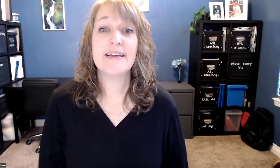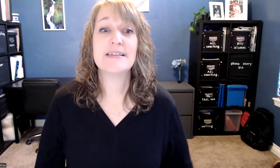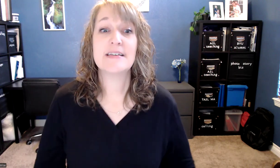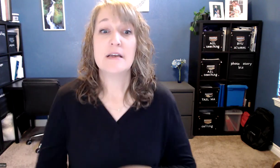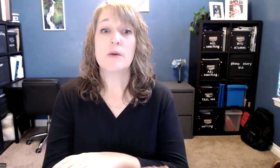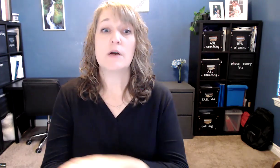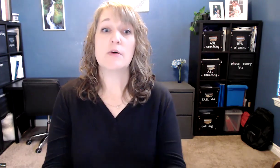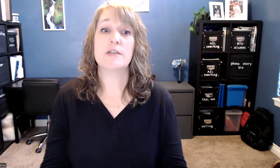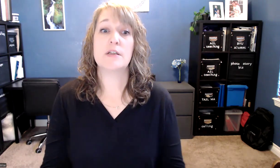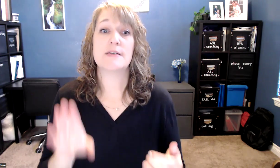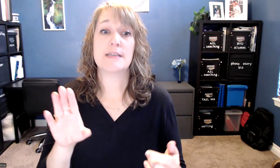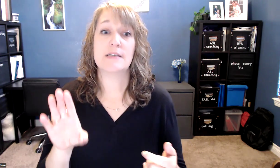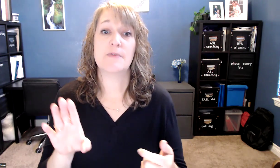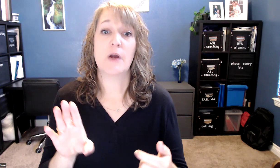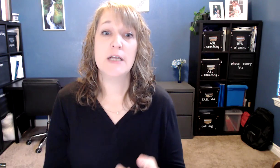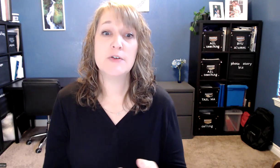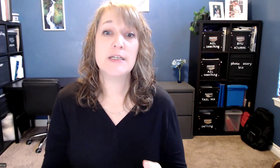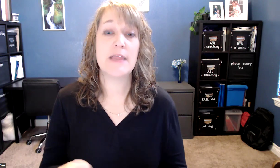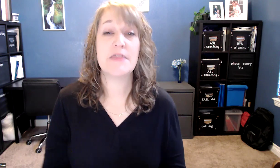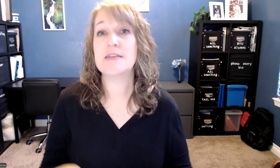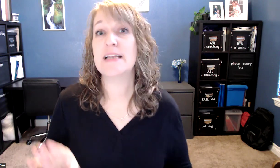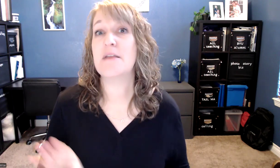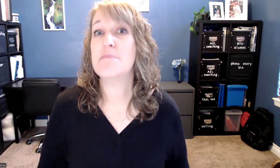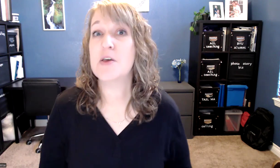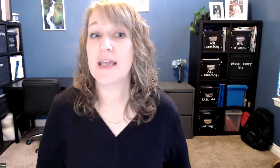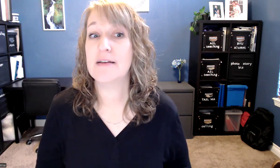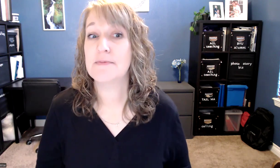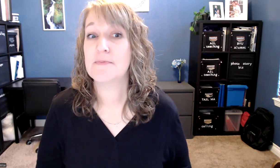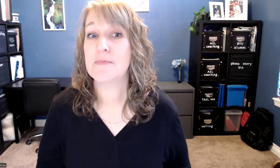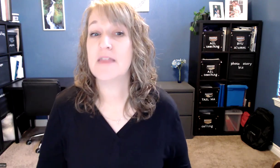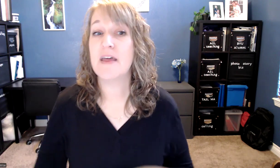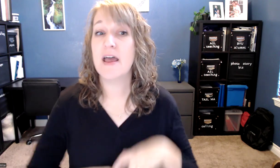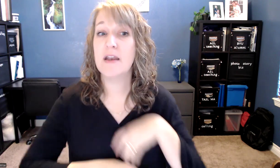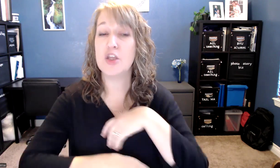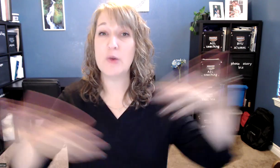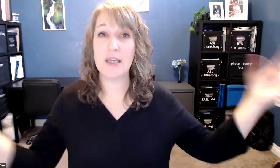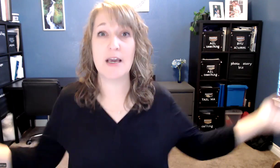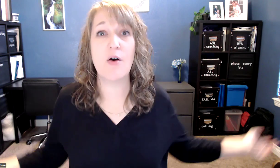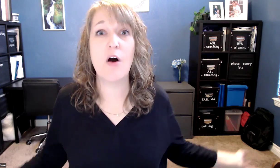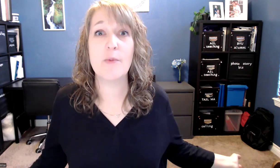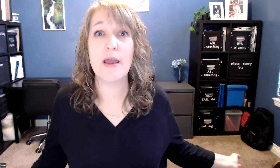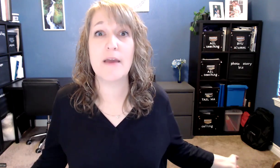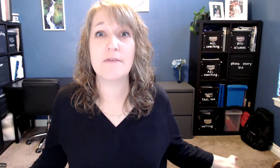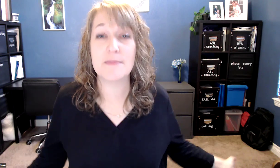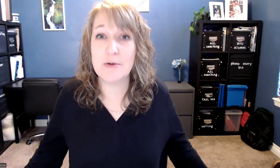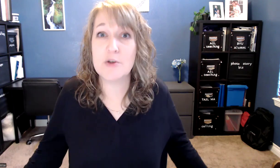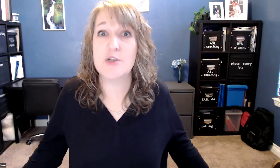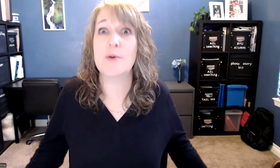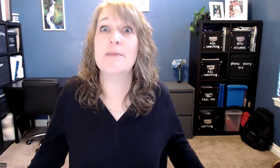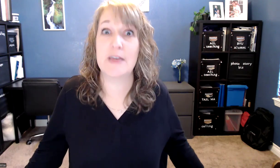next we are going to learn the signs for 100 and 1,000 and million, and then you can count all the way from 0 to 1,000,000